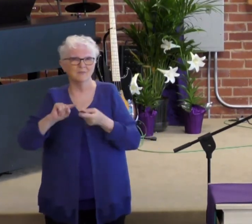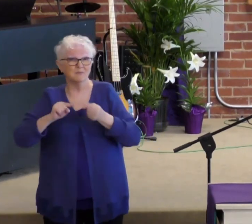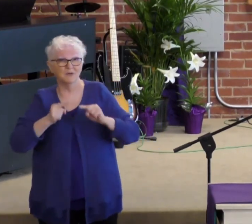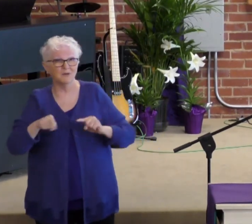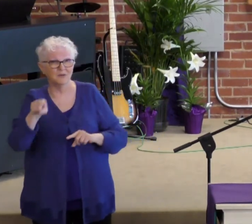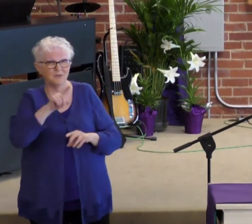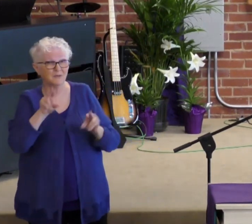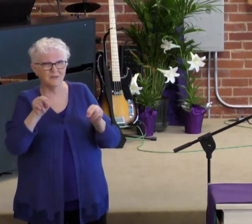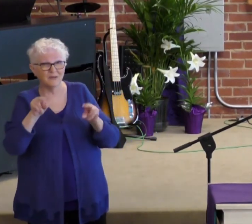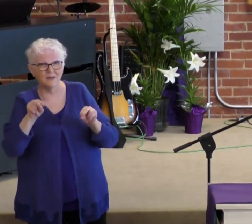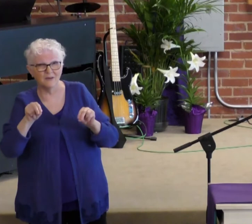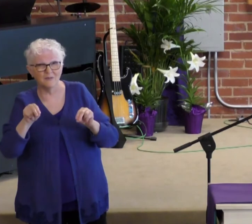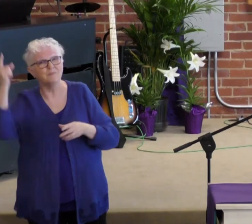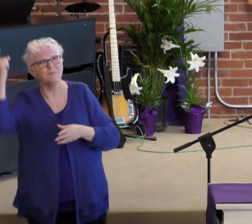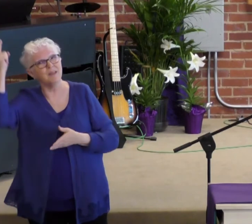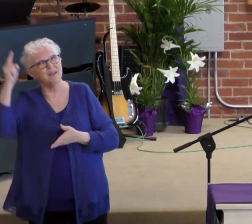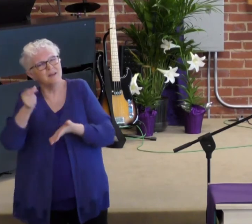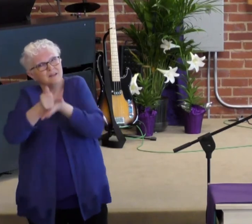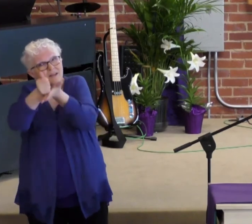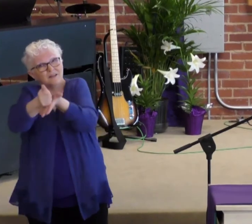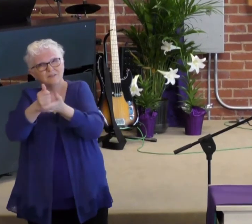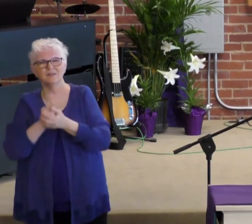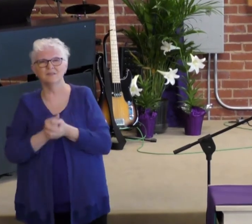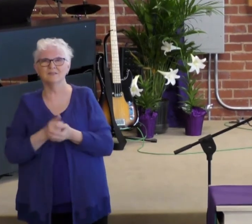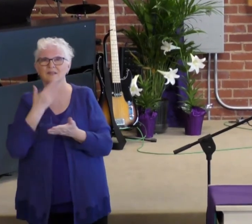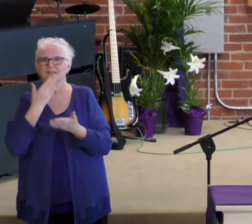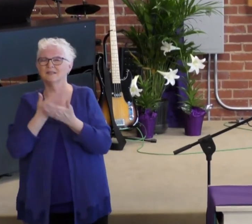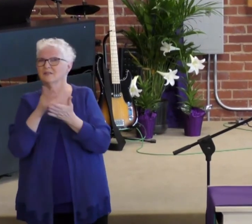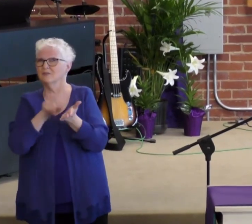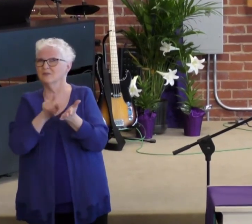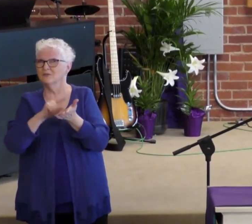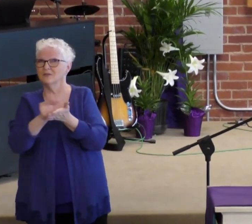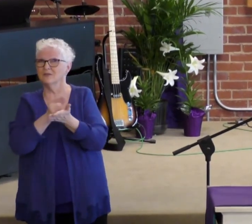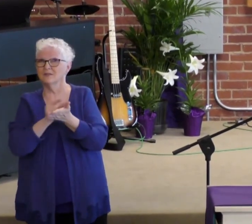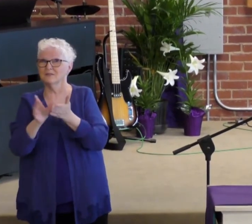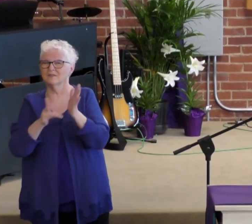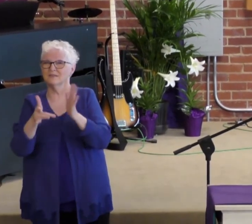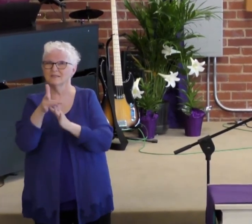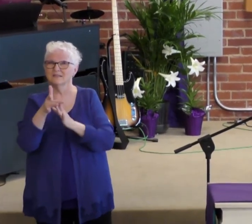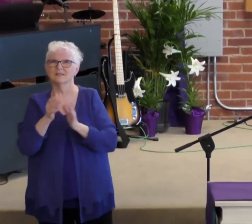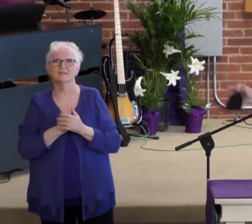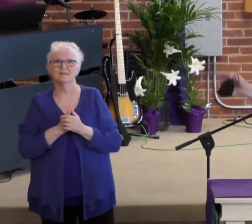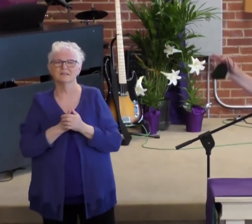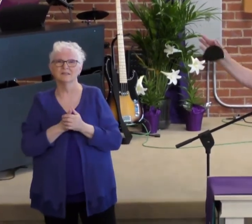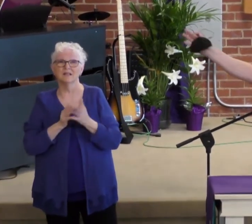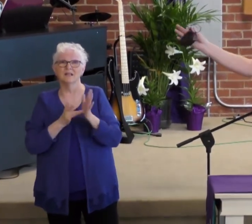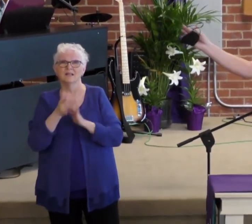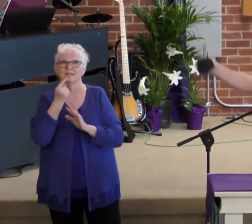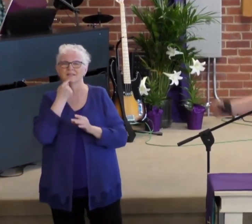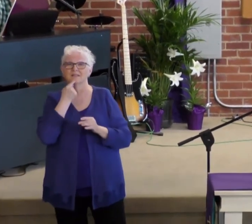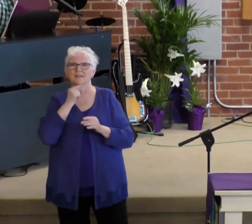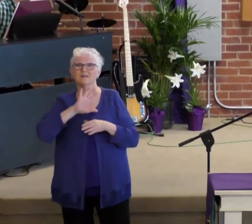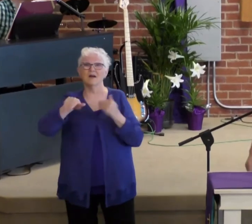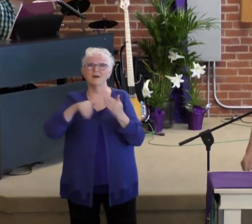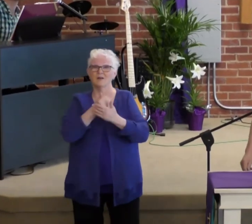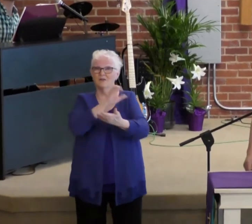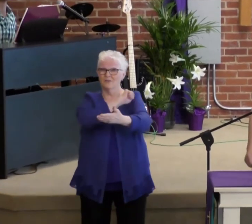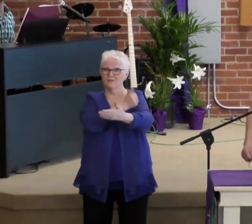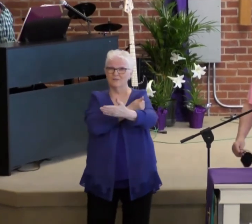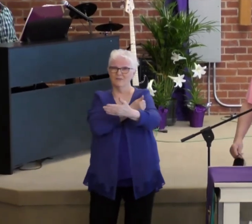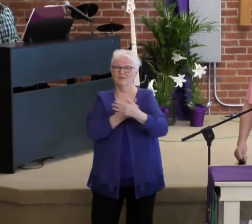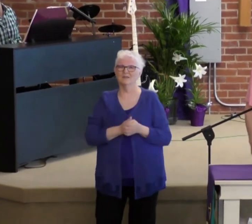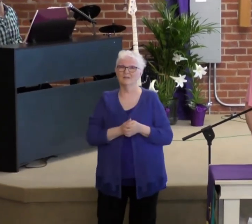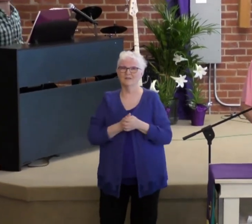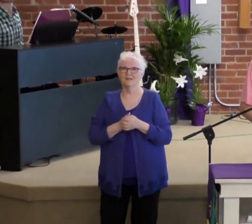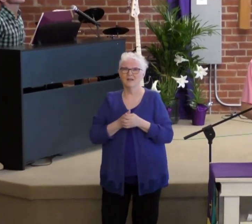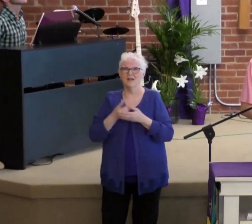you. That's the good news of the gospel of Jesus. And Jesus said, "All authority has